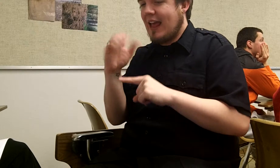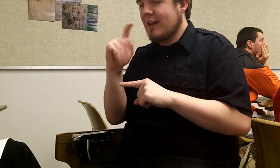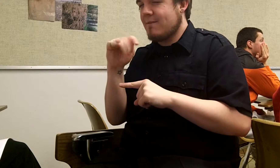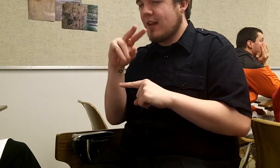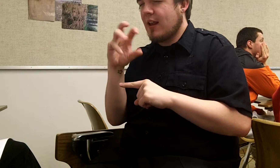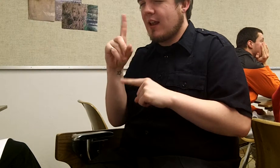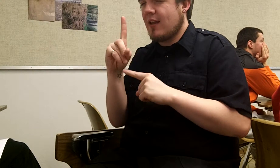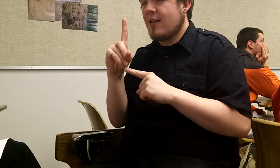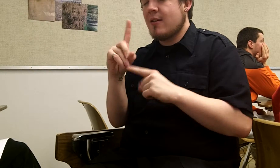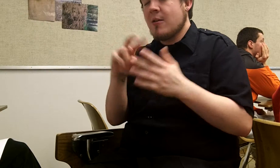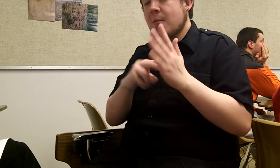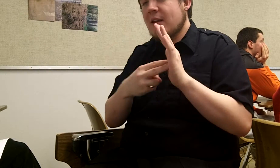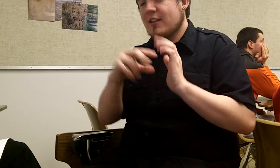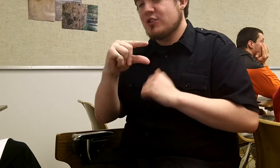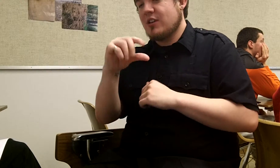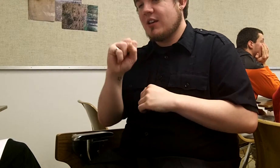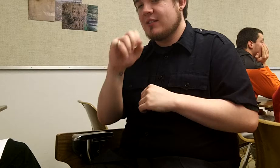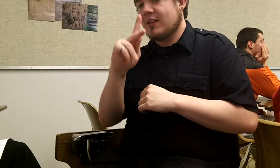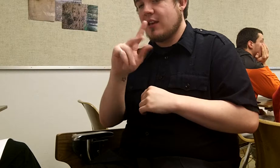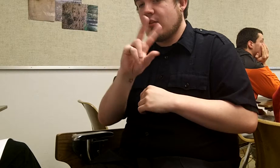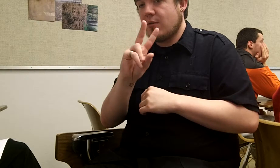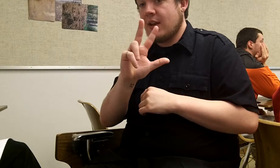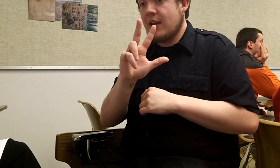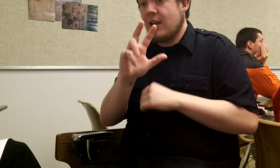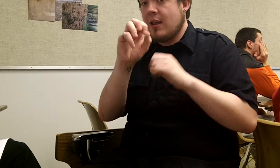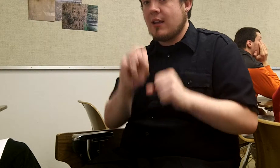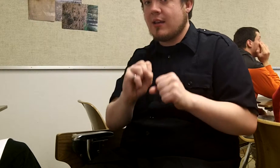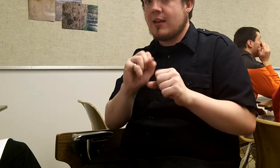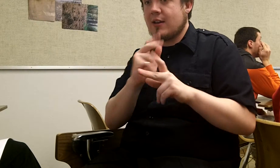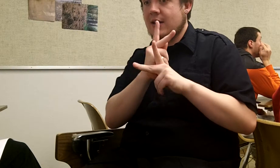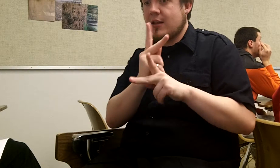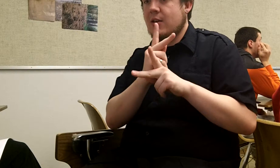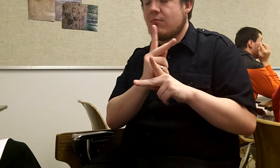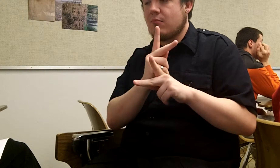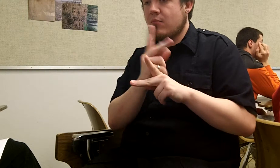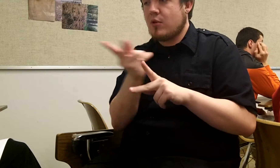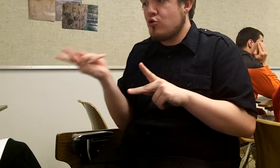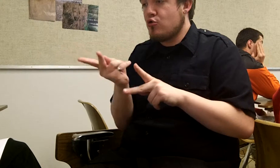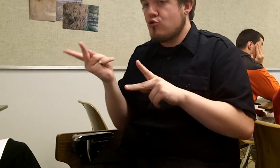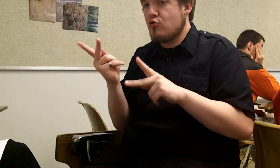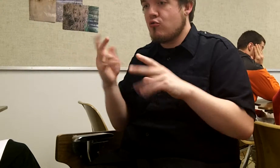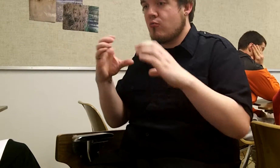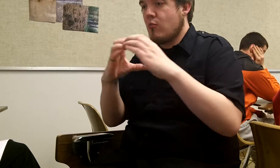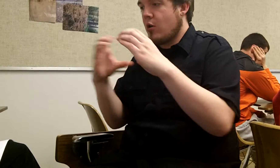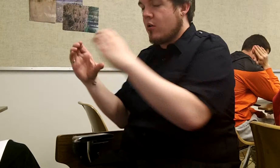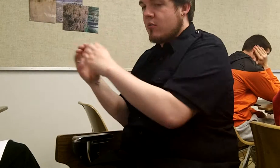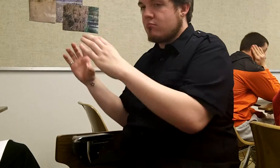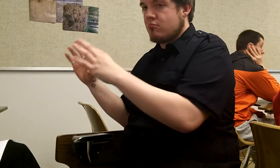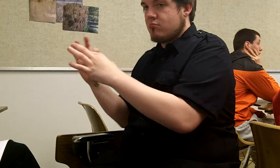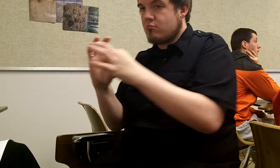GSK3 can actually keep beta-catenin and APC together, which means beta-catenin is going to be degraded.